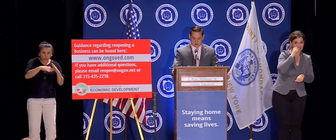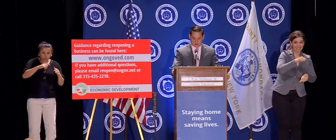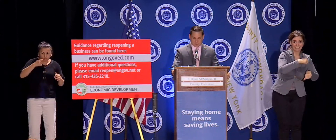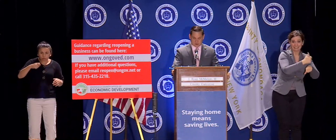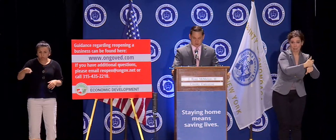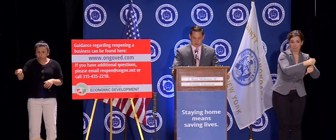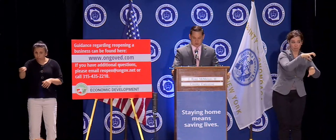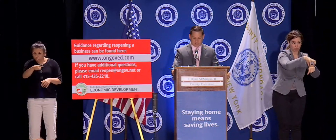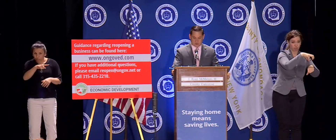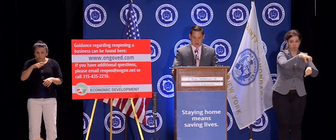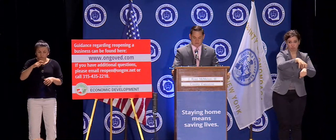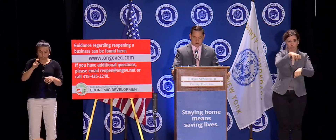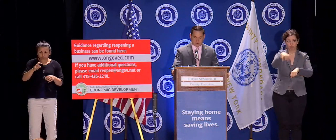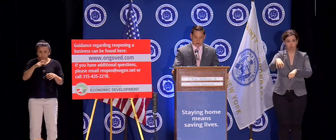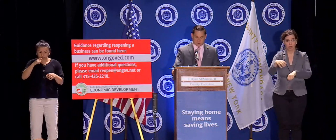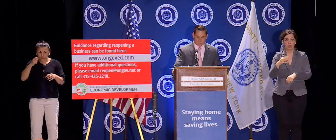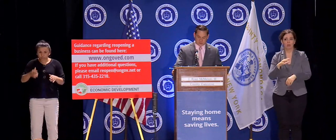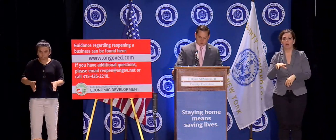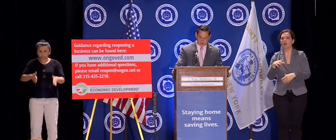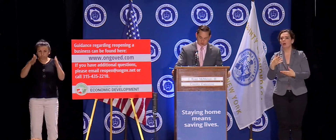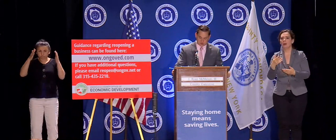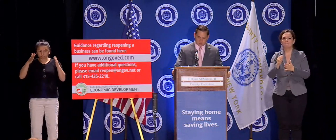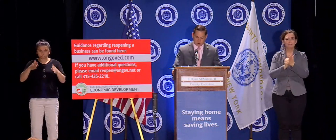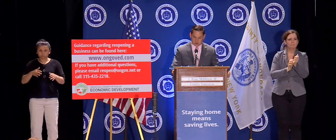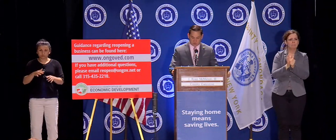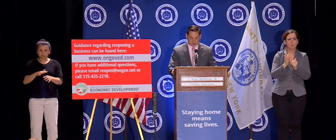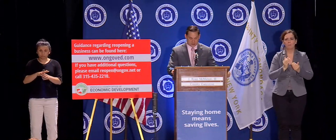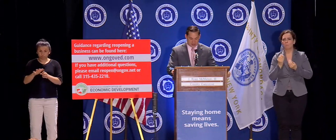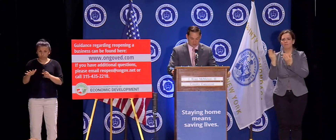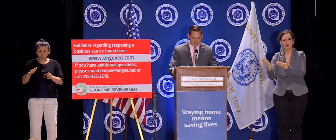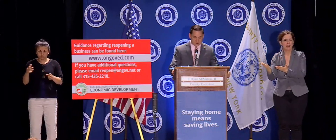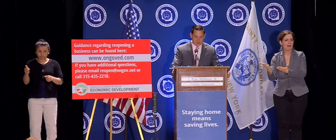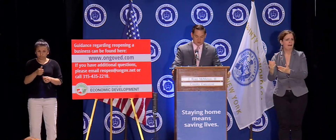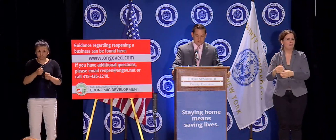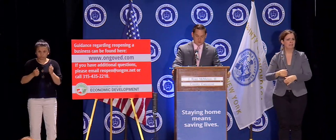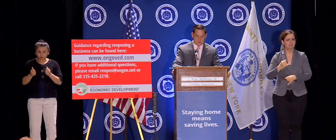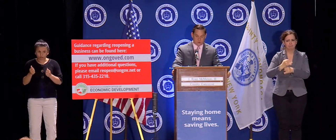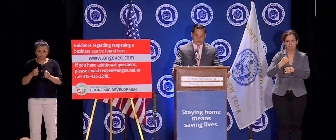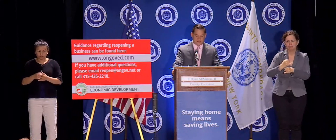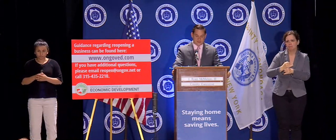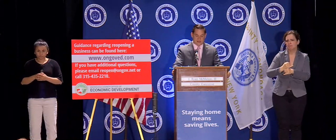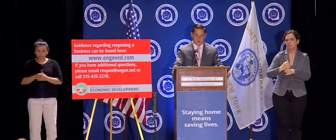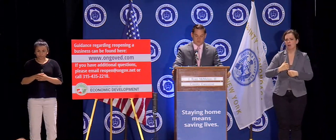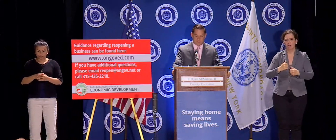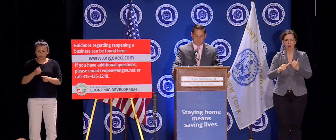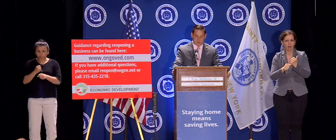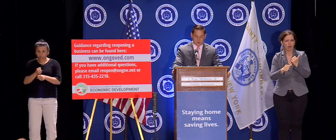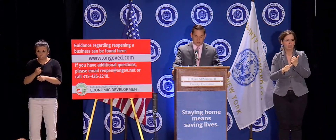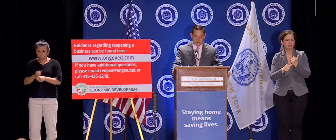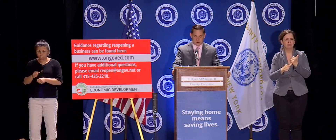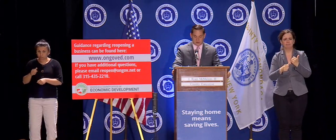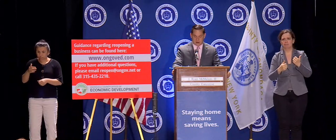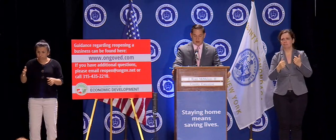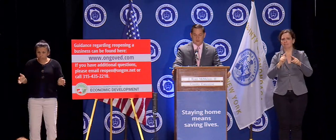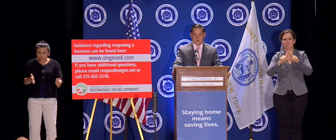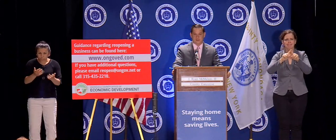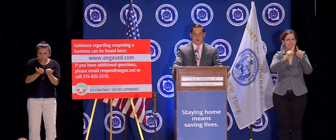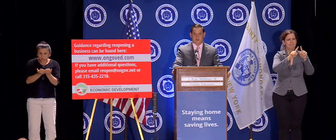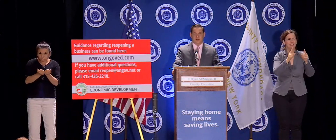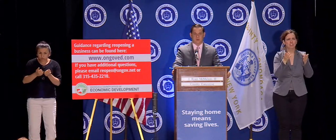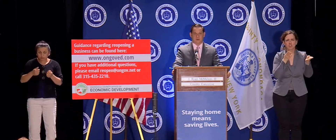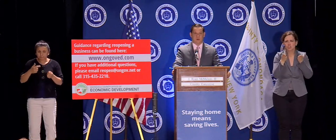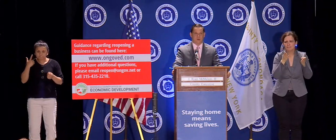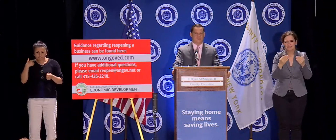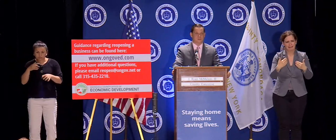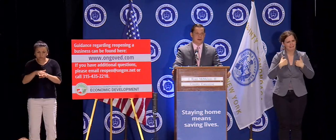facilities, ensuring that we have ample medical transportation, partnering with labs to do more testing that we've been doing. This is